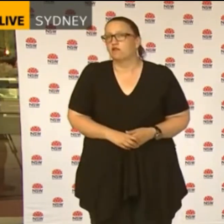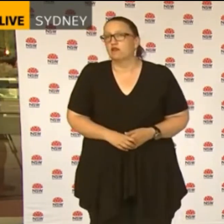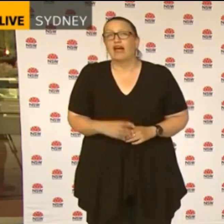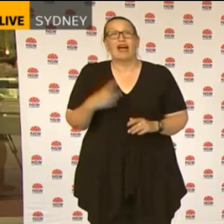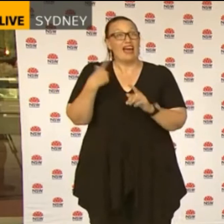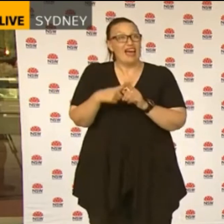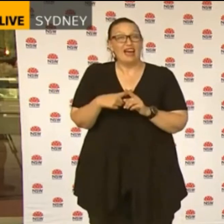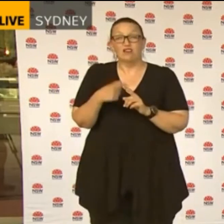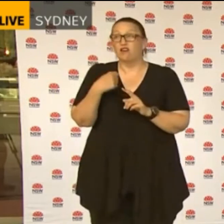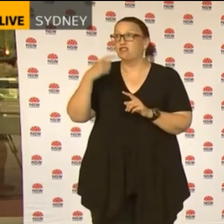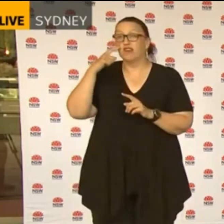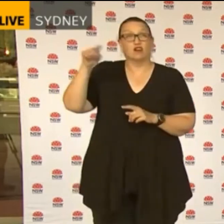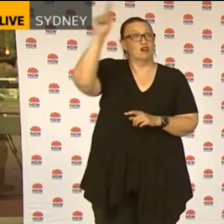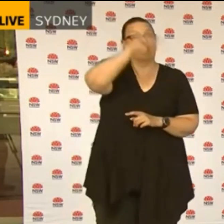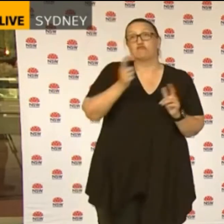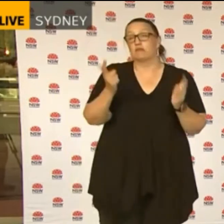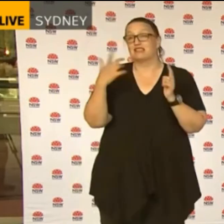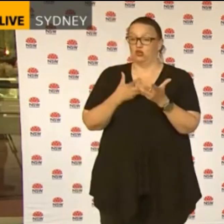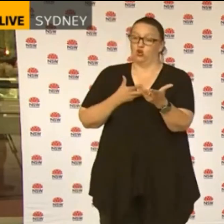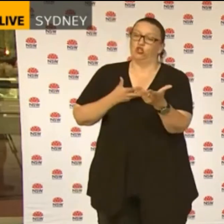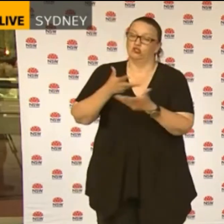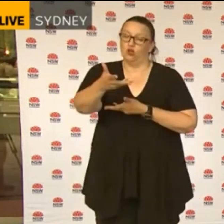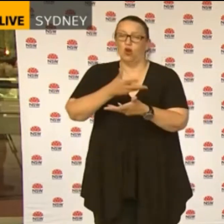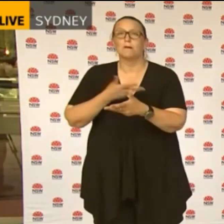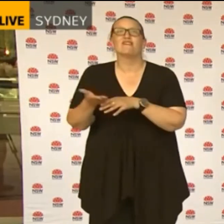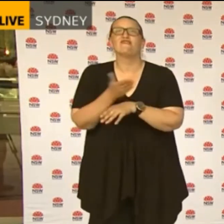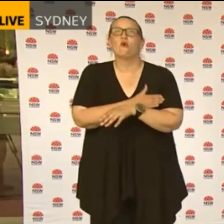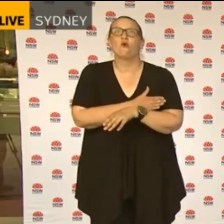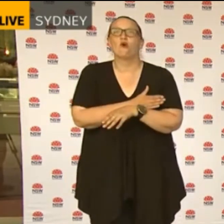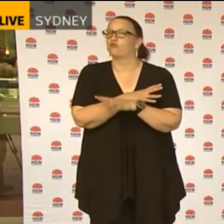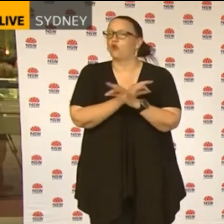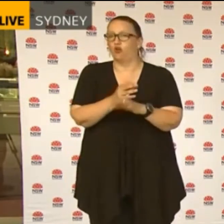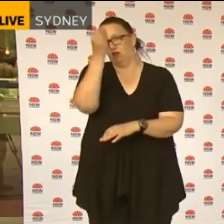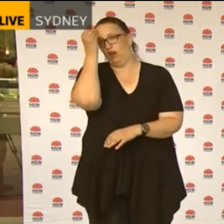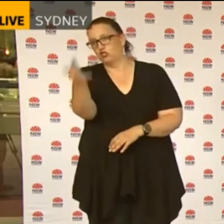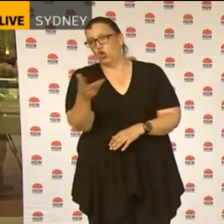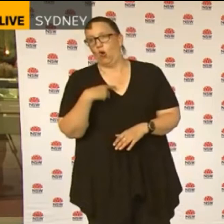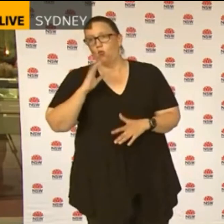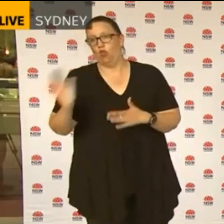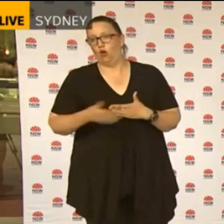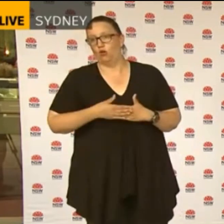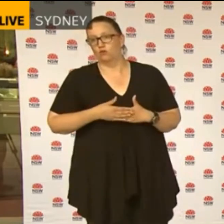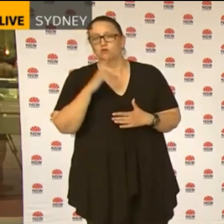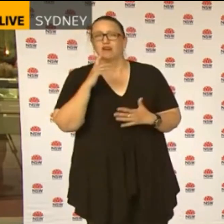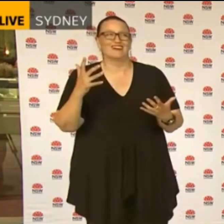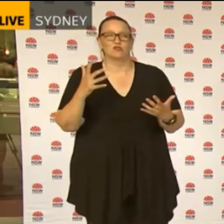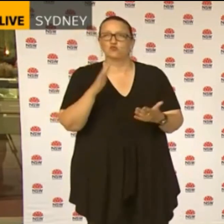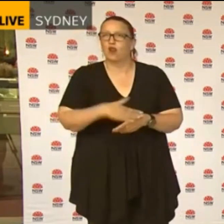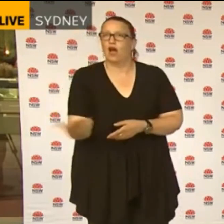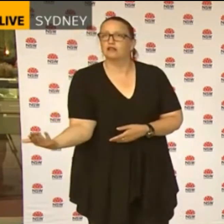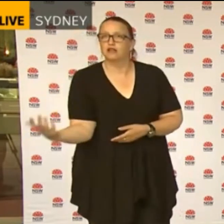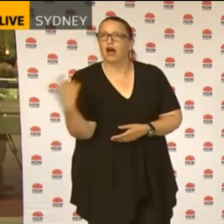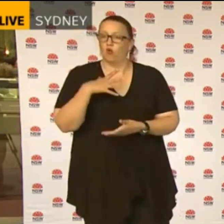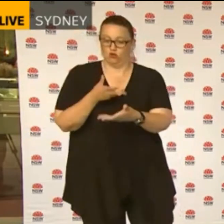consultation and conversation with each other before those border decisions are made. It's not simply enough to communicate through whatever channel that a border is